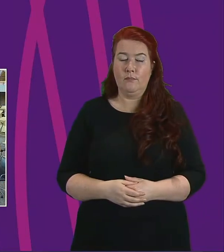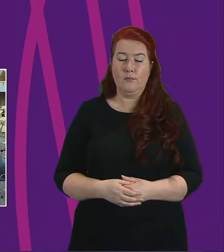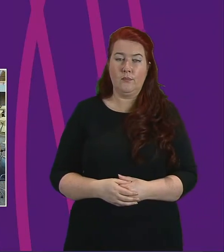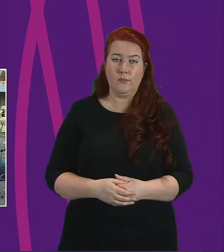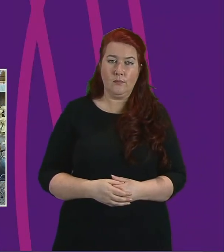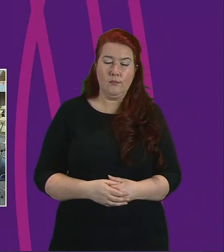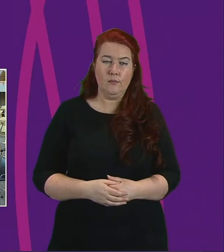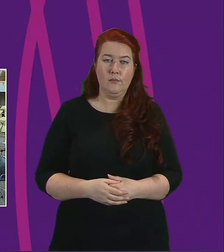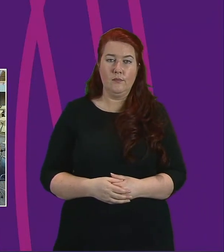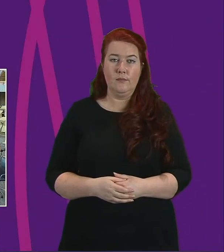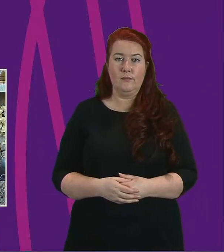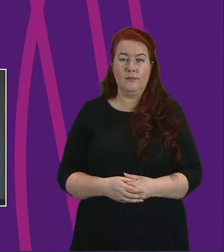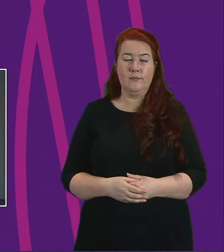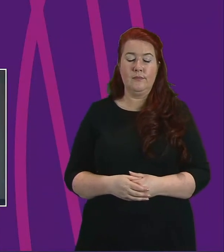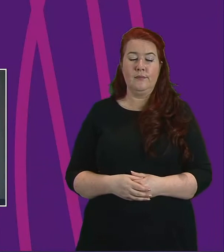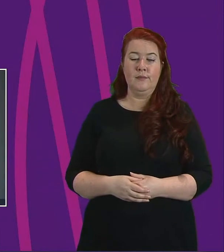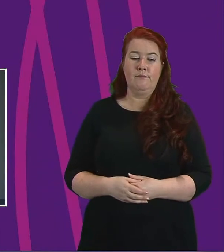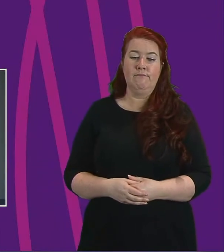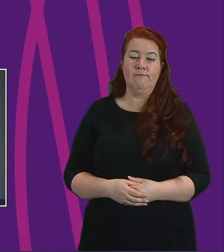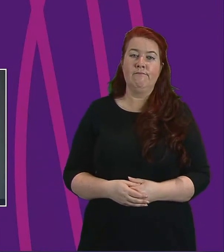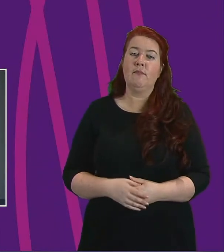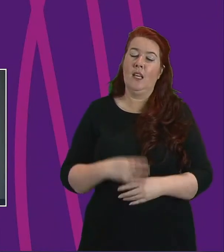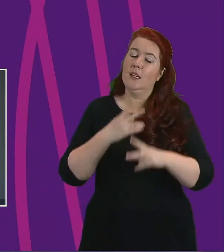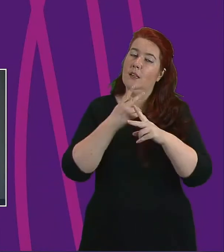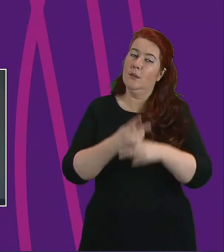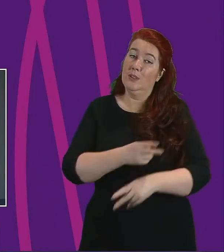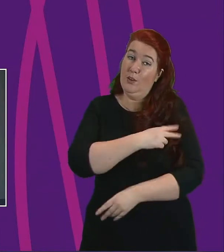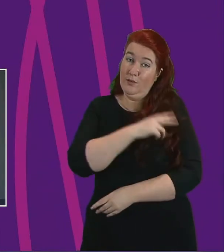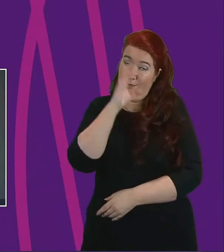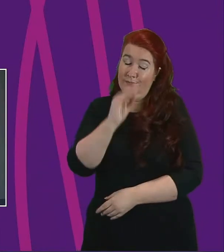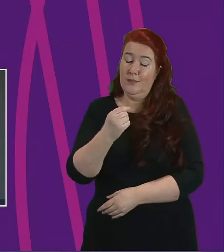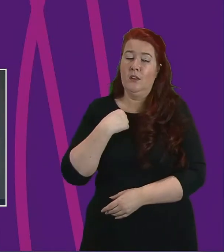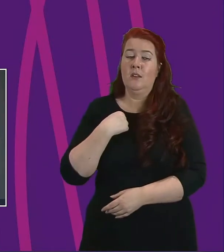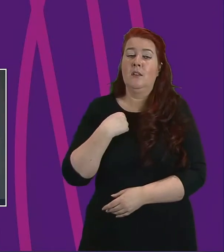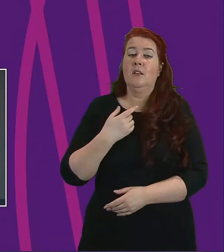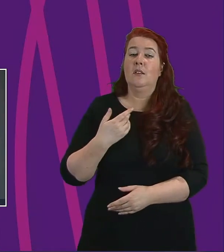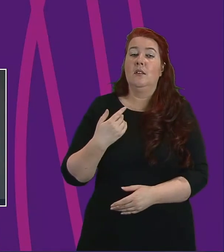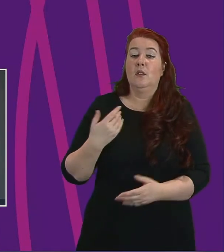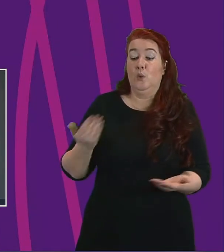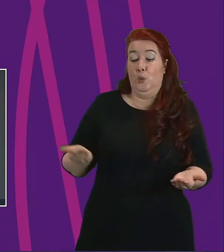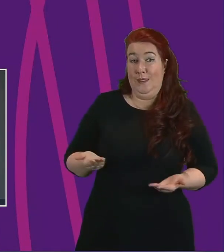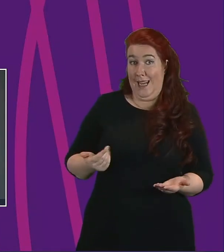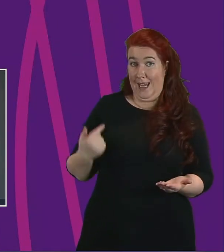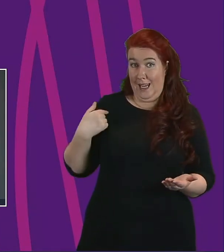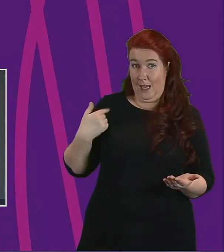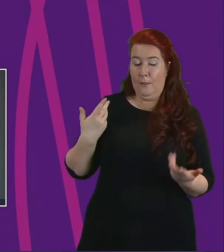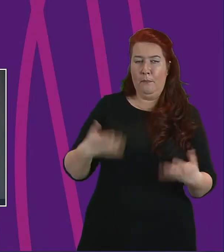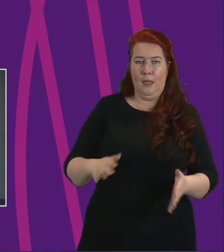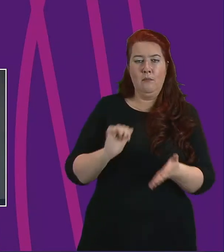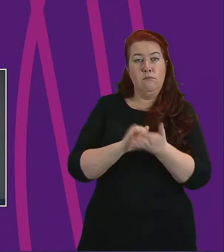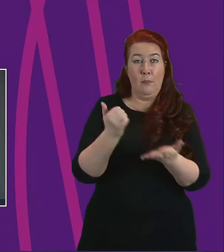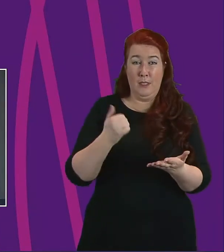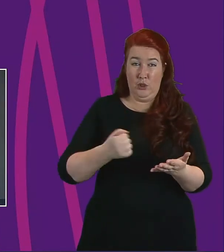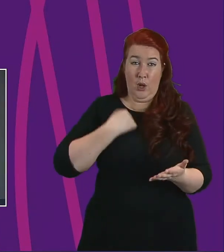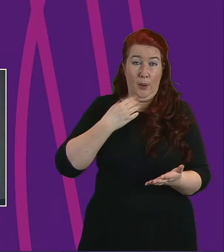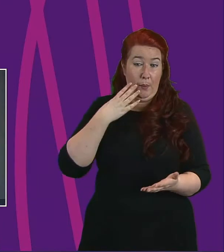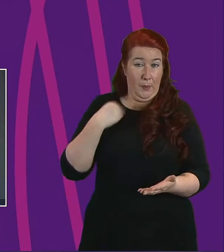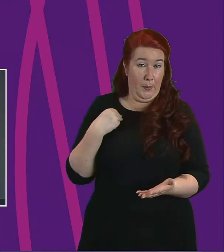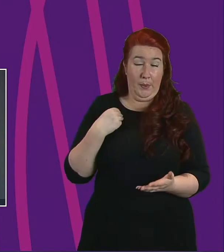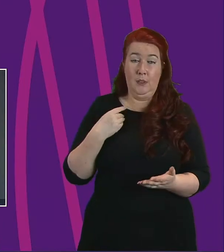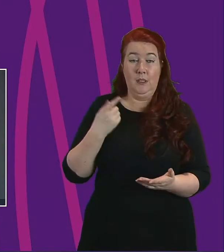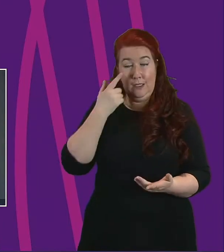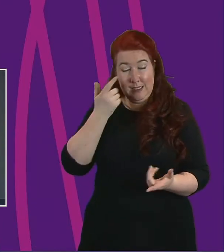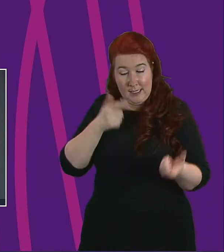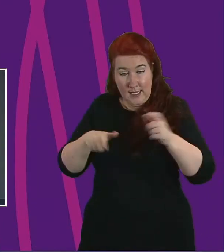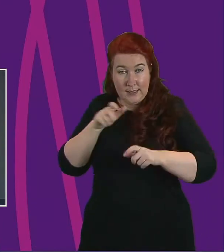Presiding Officer, earlier today I published the latest scientific advice that we have, and I